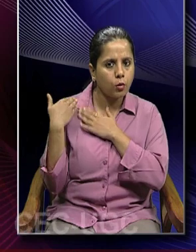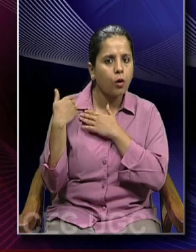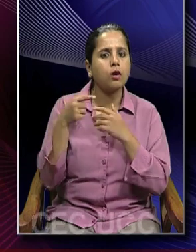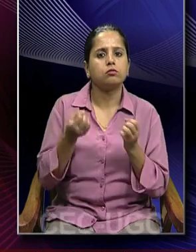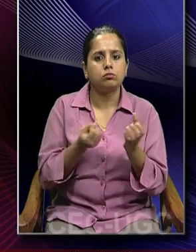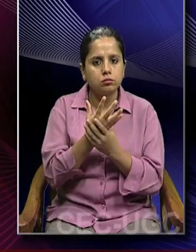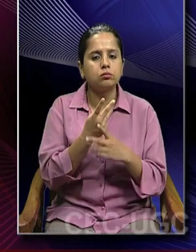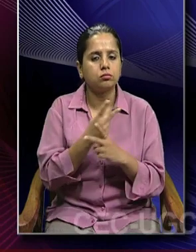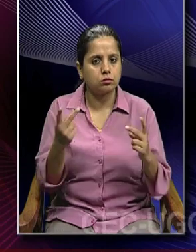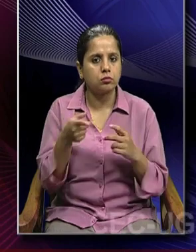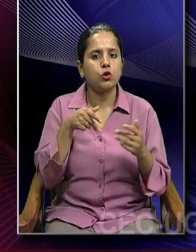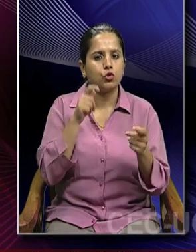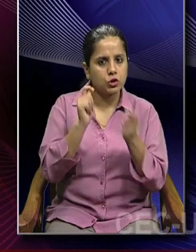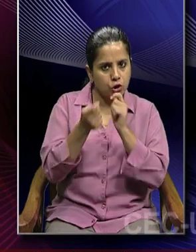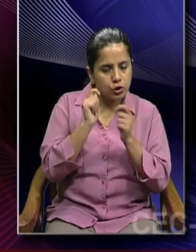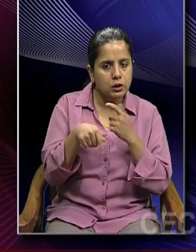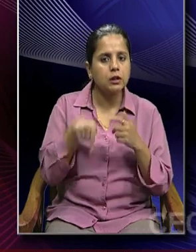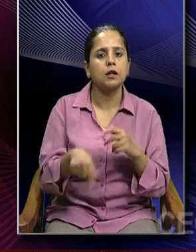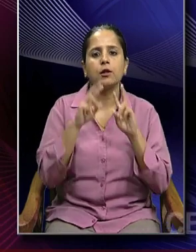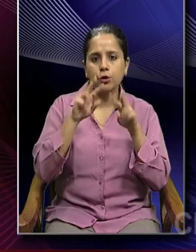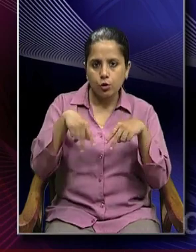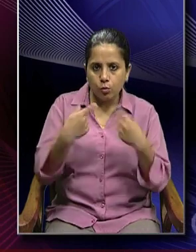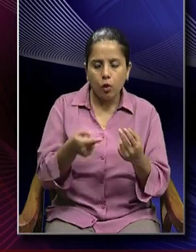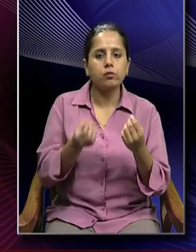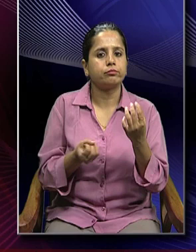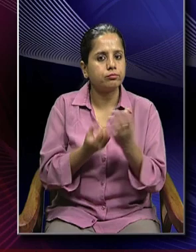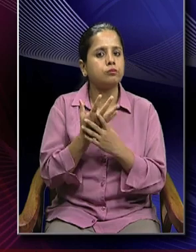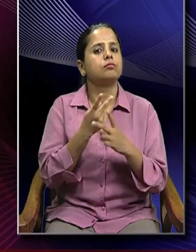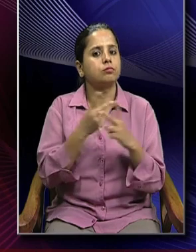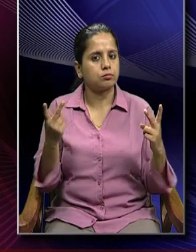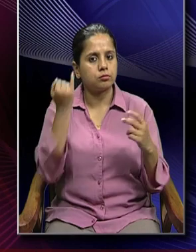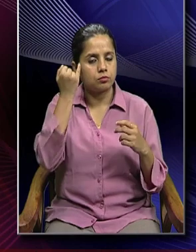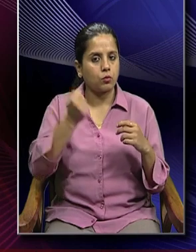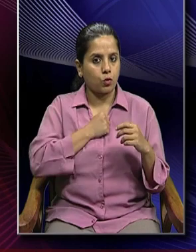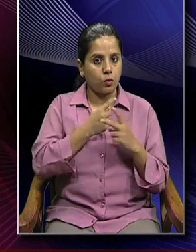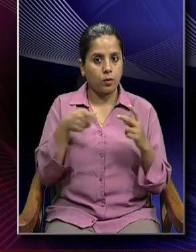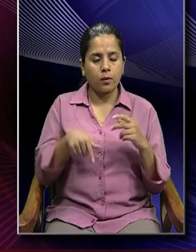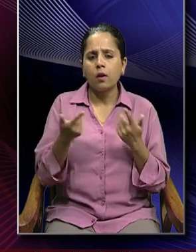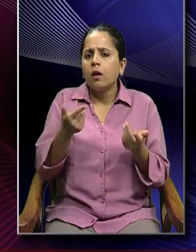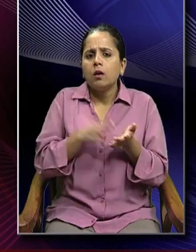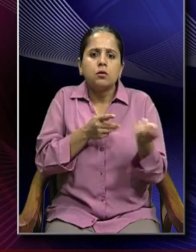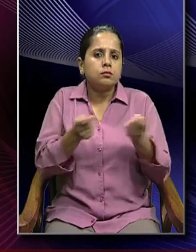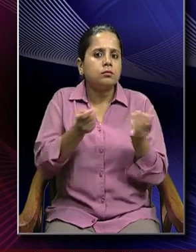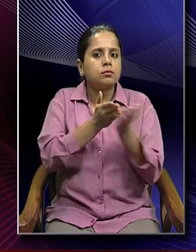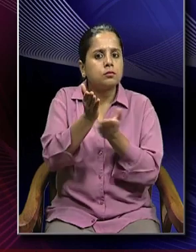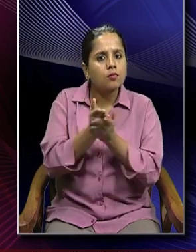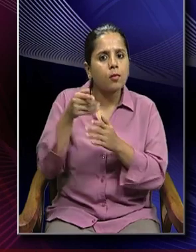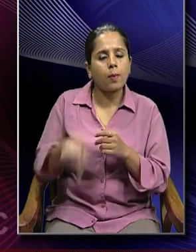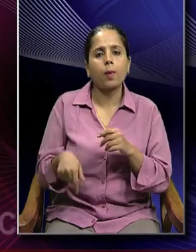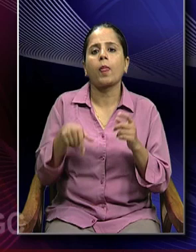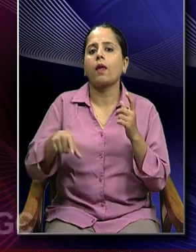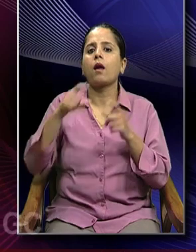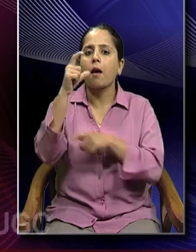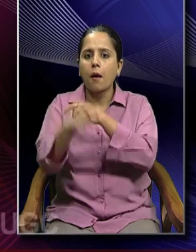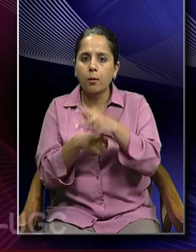initiatives. Changes, challenges, responses and initiatives. What is the managerial approach to industry and sector